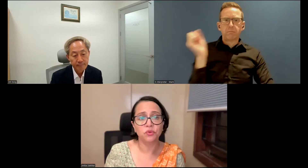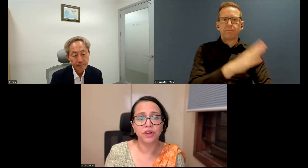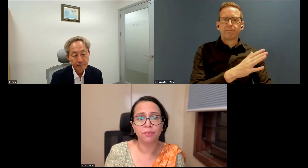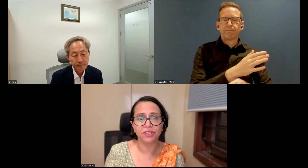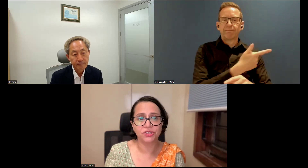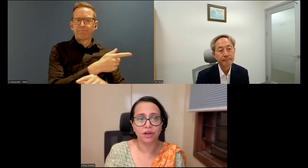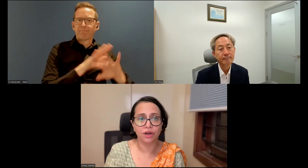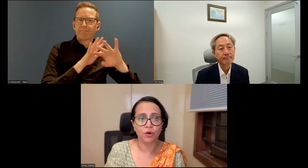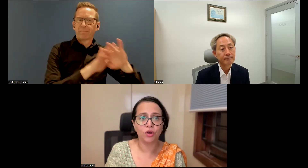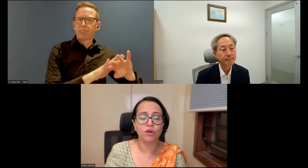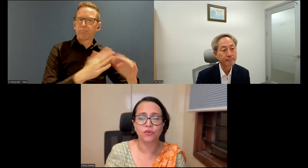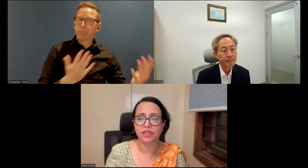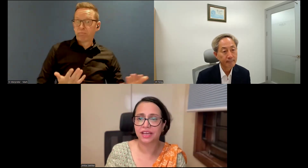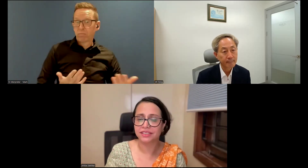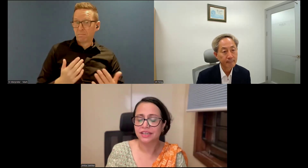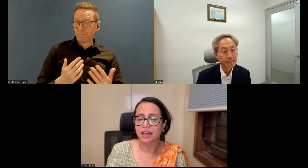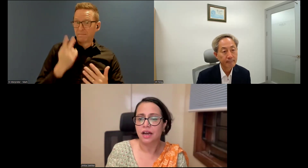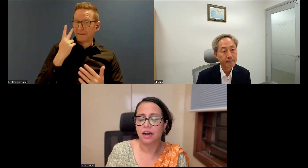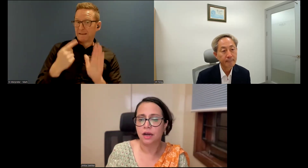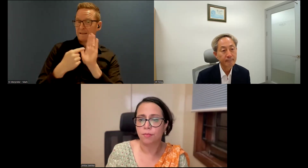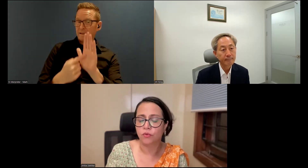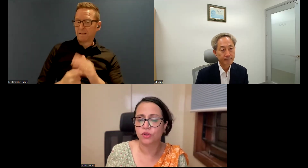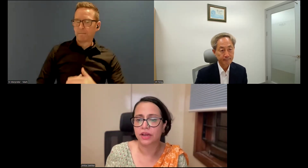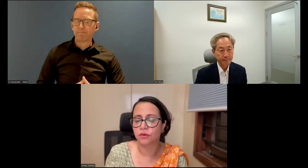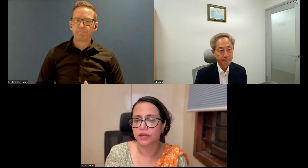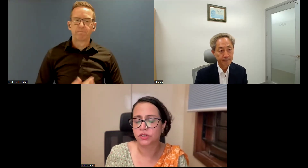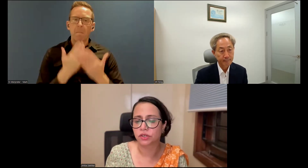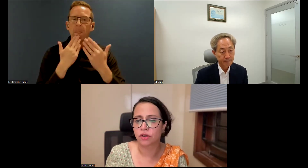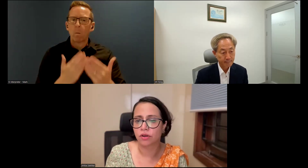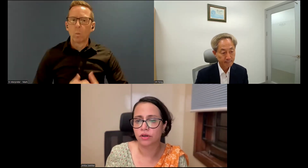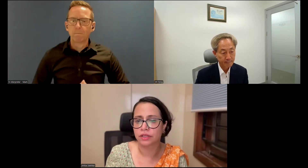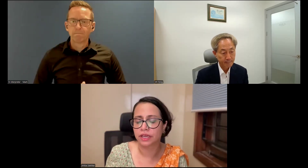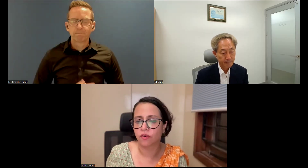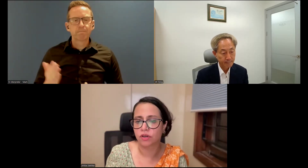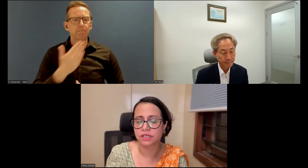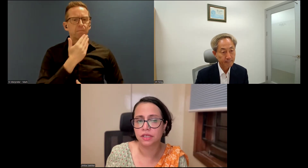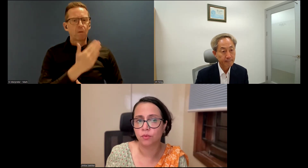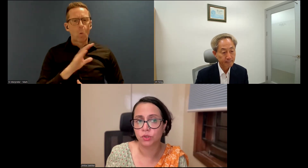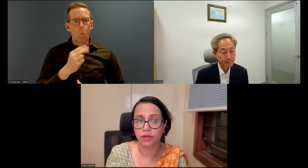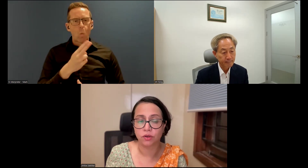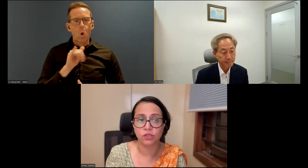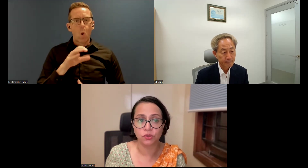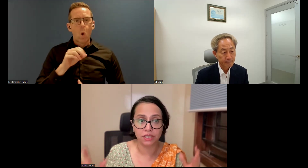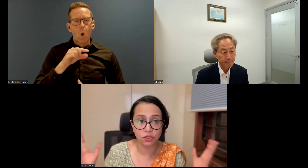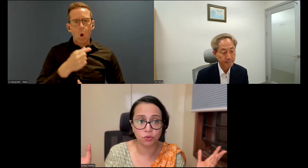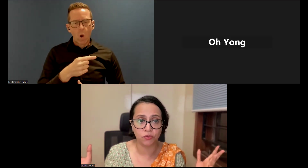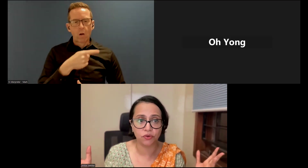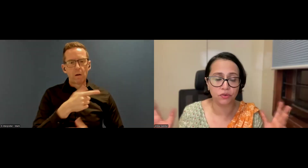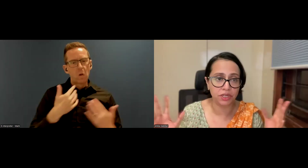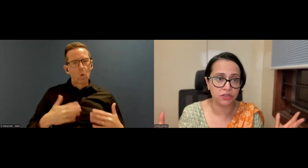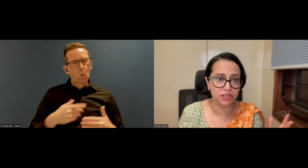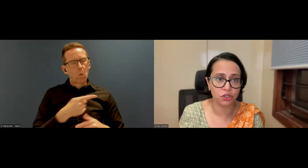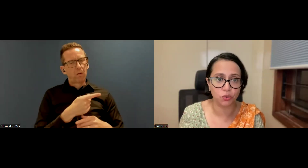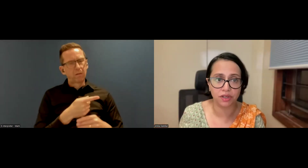Thank you very much, Oyong, for that reflection on the advocacy which went on. So that's two